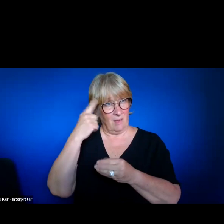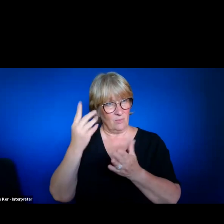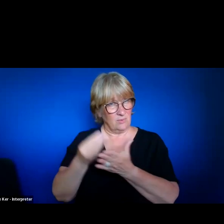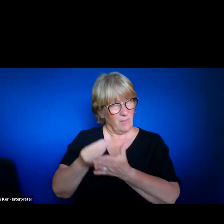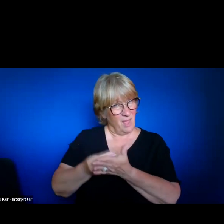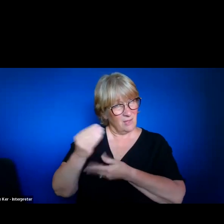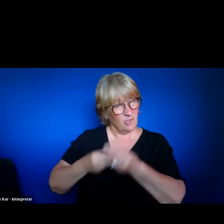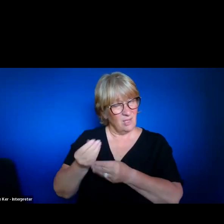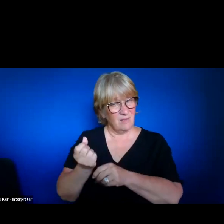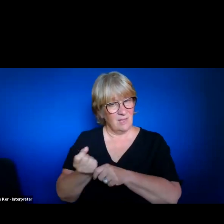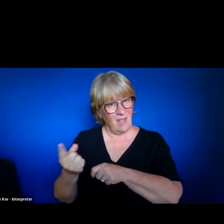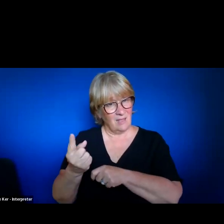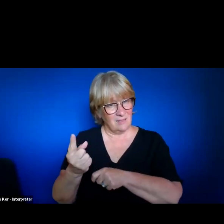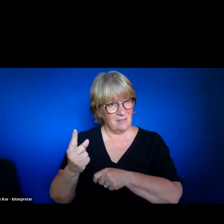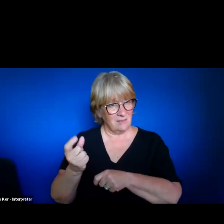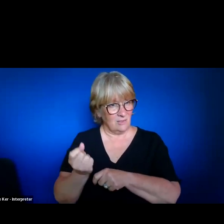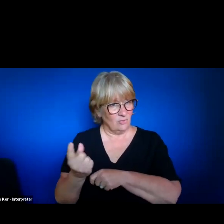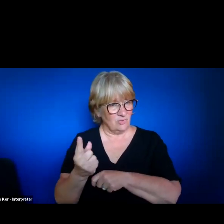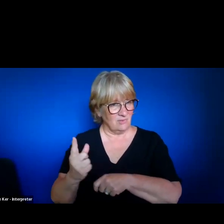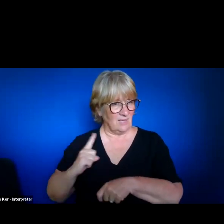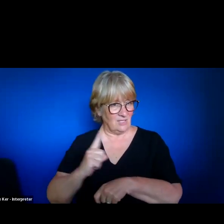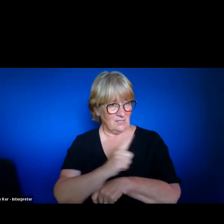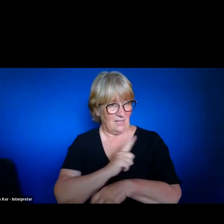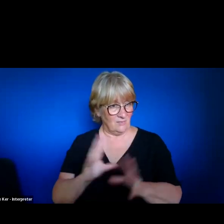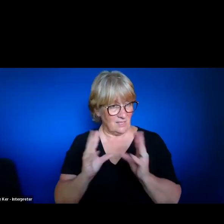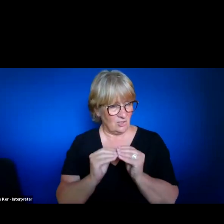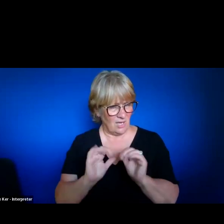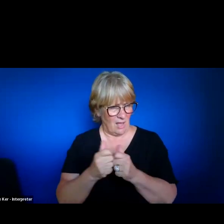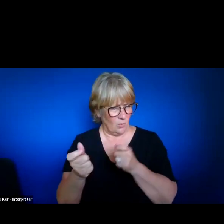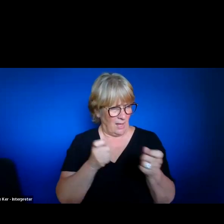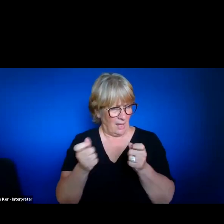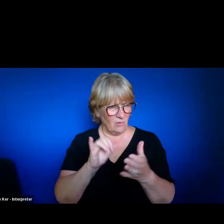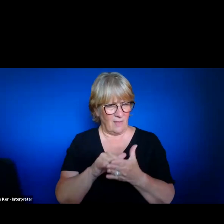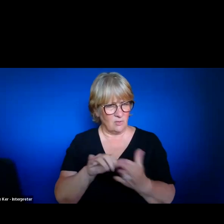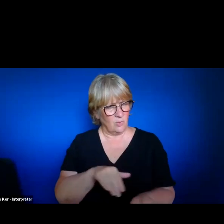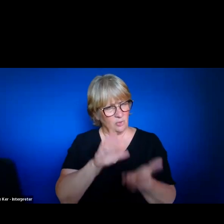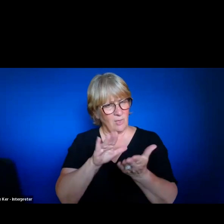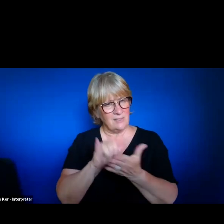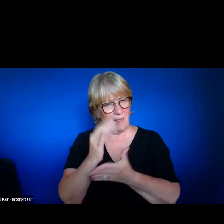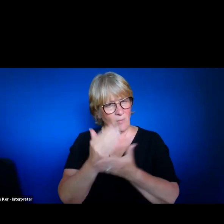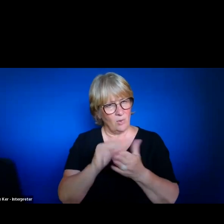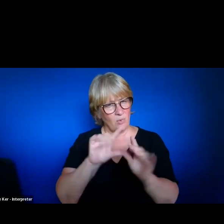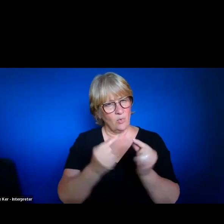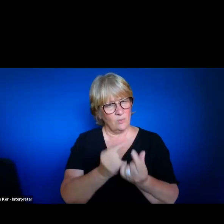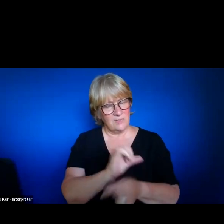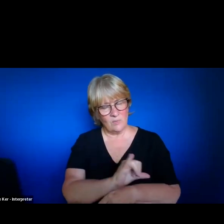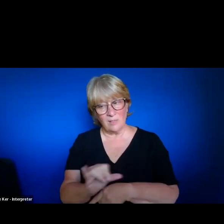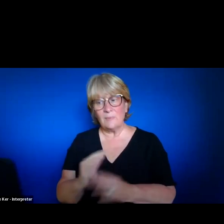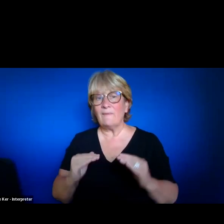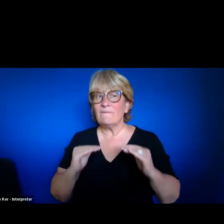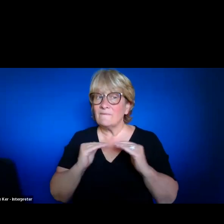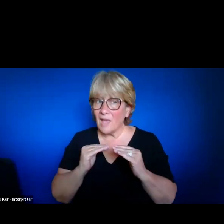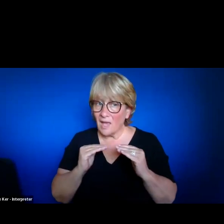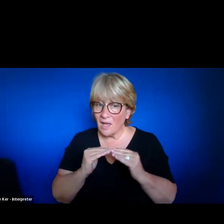next legislative session about how do we handle that so that we can address for that part of the group as well. Because I think it, to be fair, it makes sense